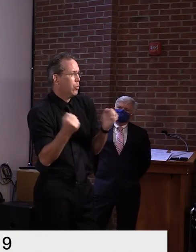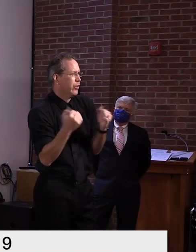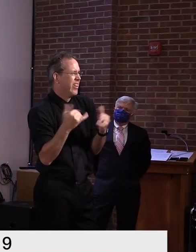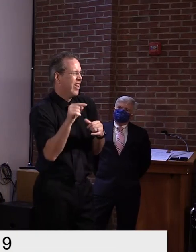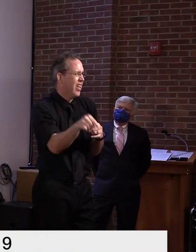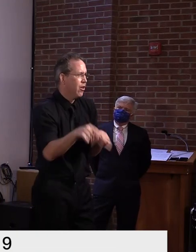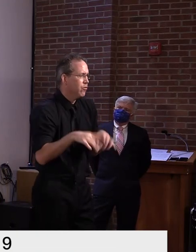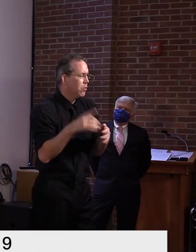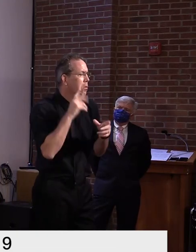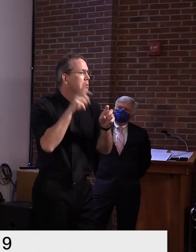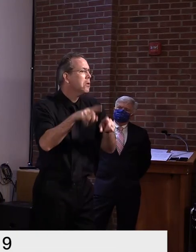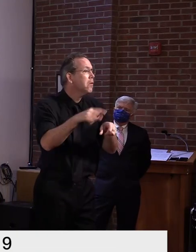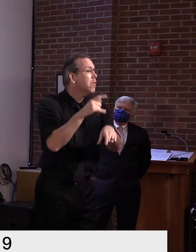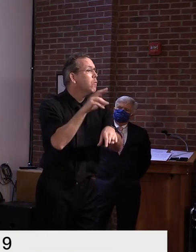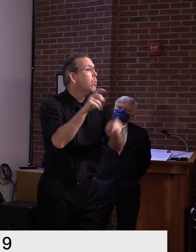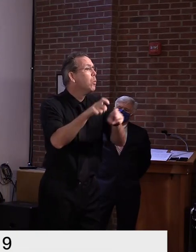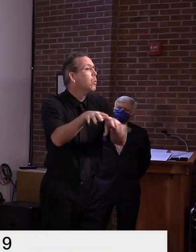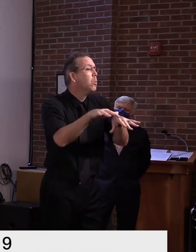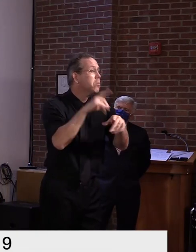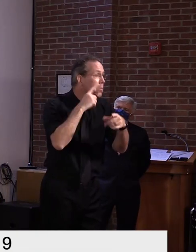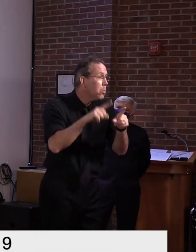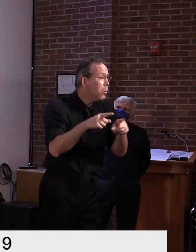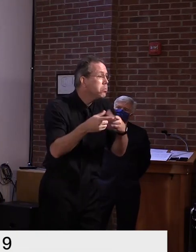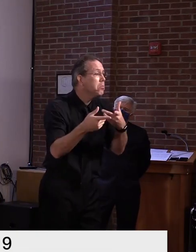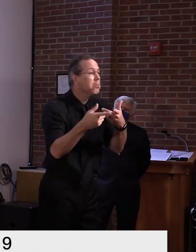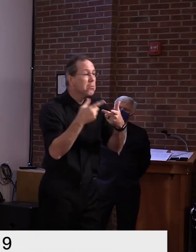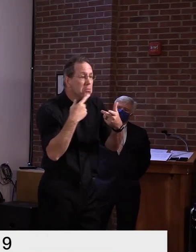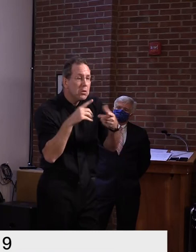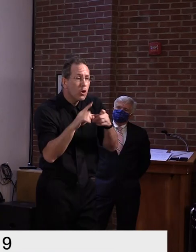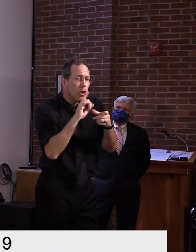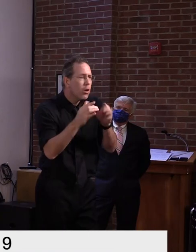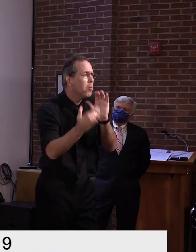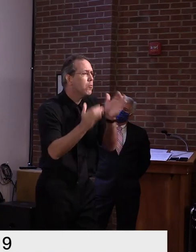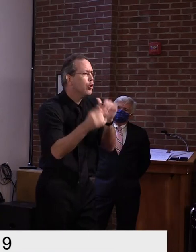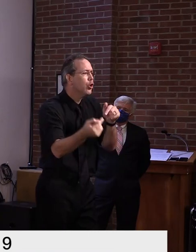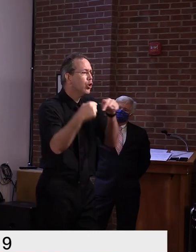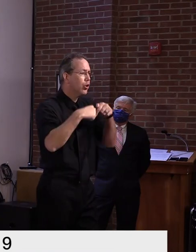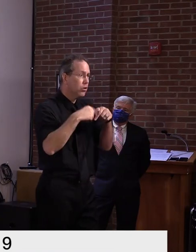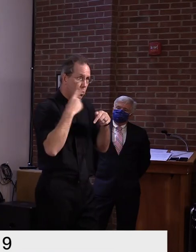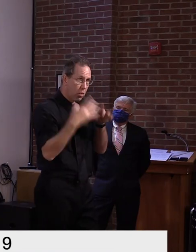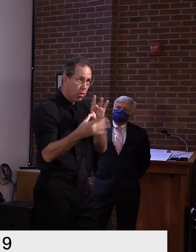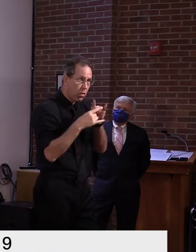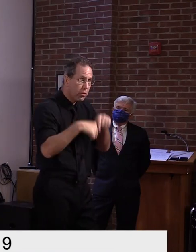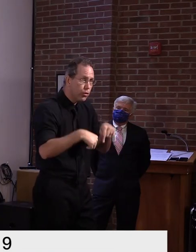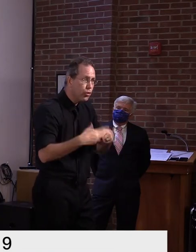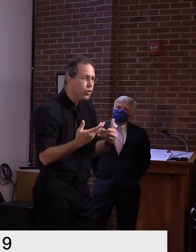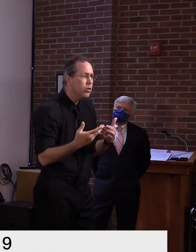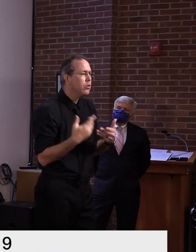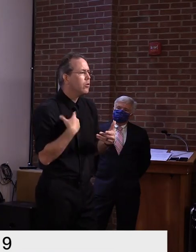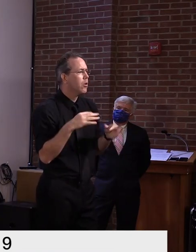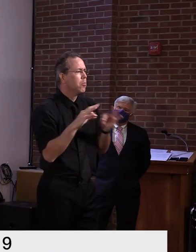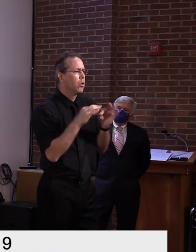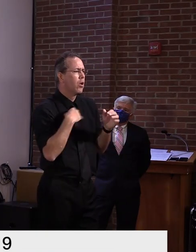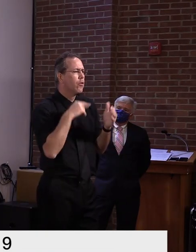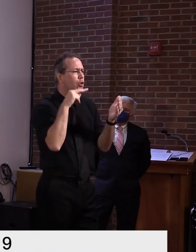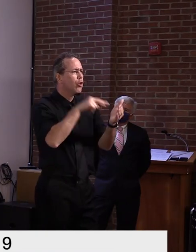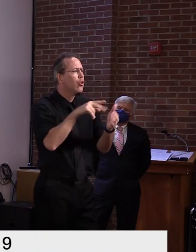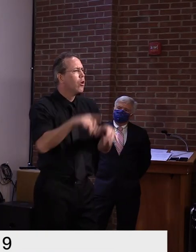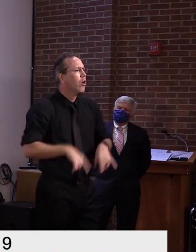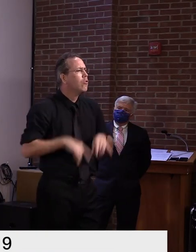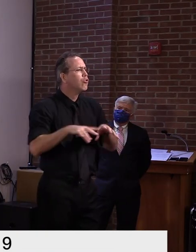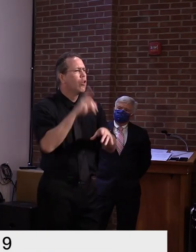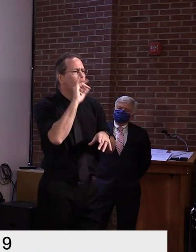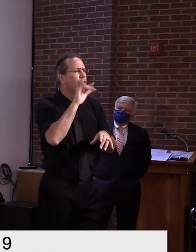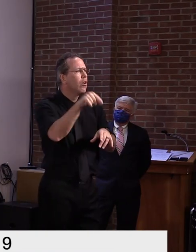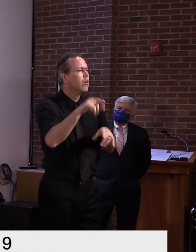And I don't yet know what that data looks like. But that would be an early sign. It'll take a lot longer to come up with the